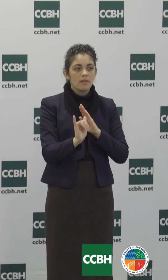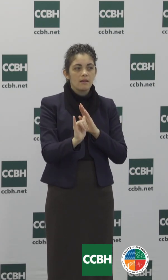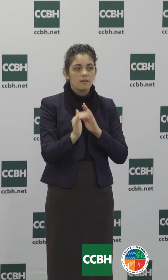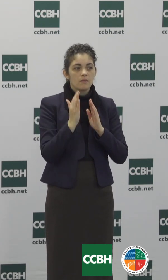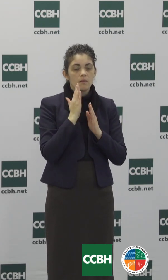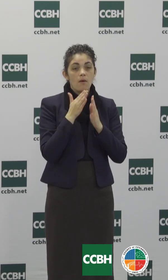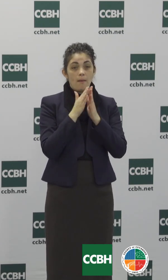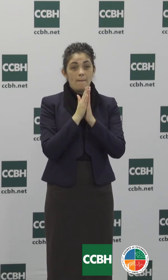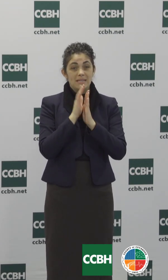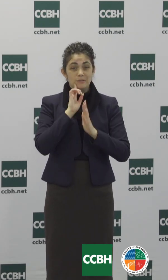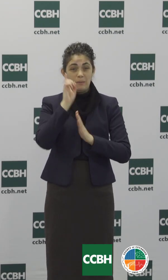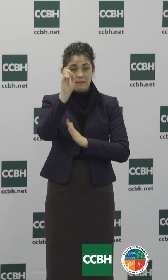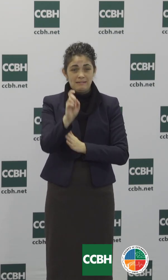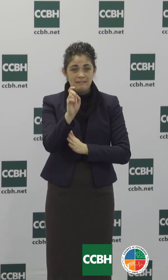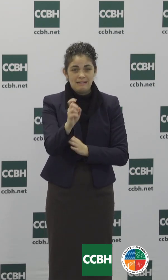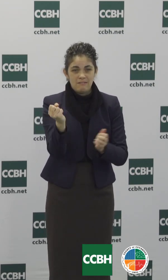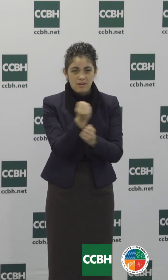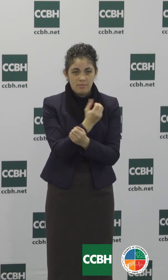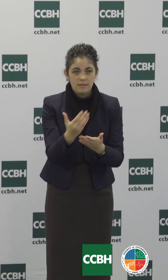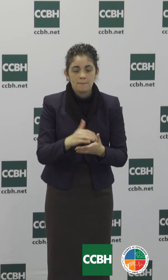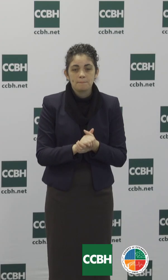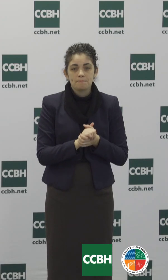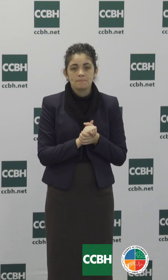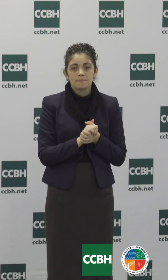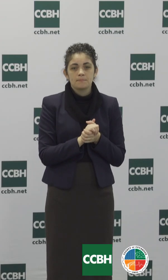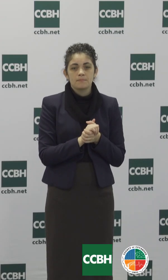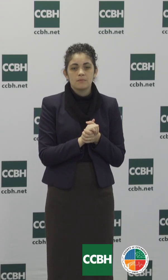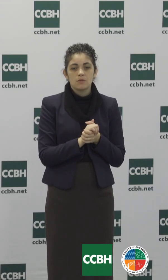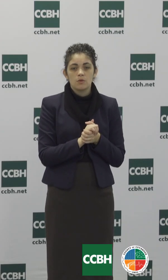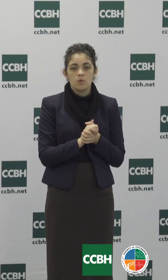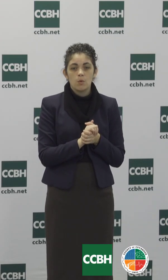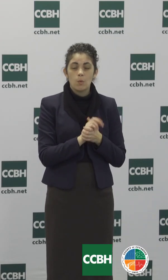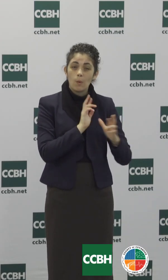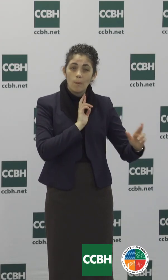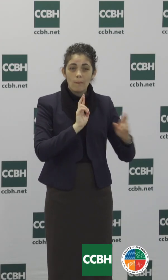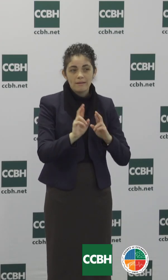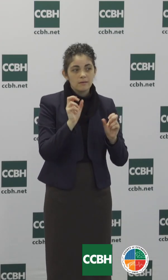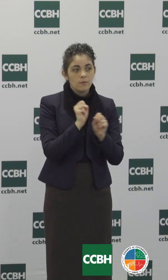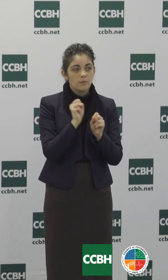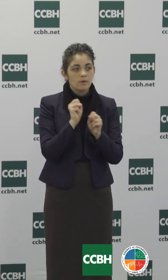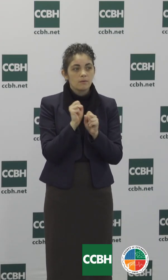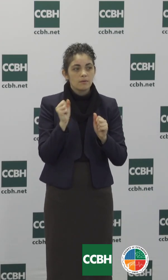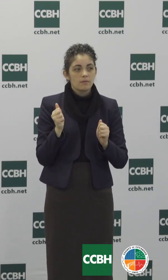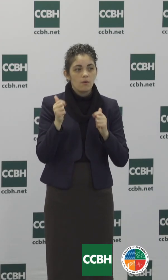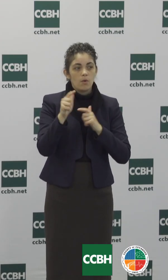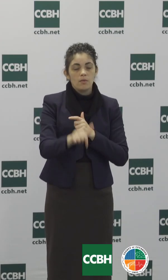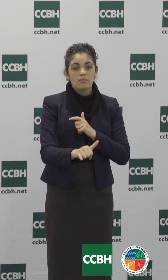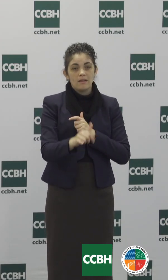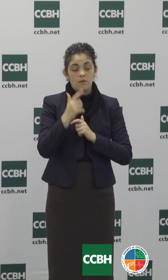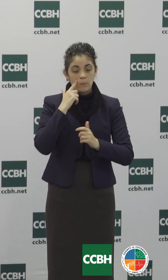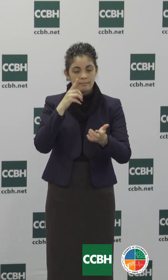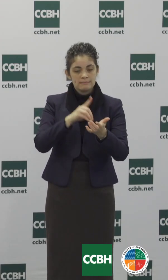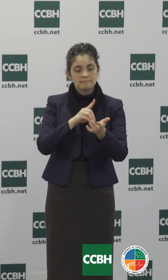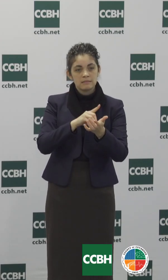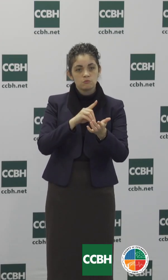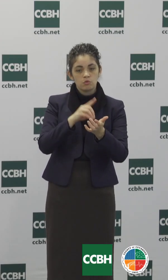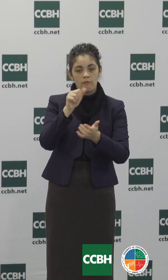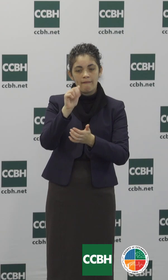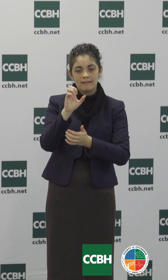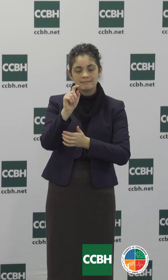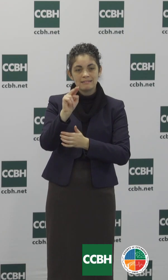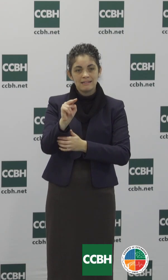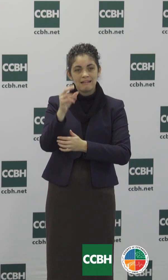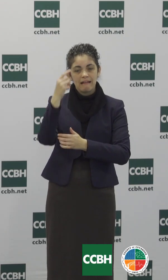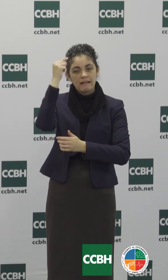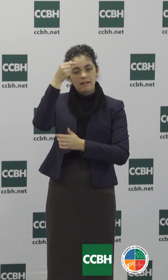is essential. And so we stand ready to work with the governor and Dr. Acton